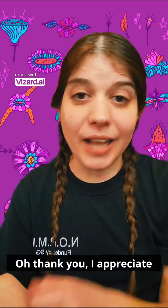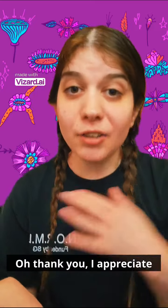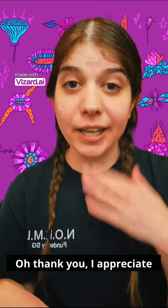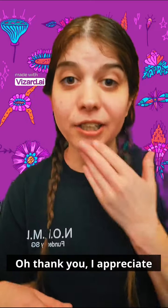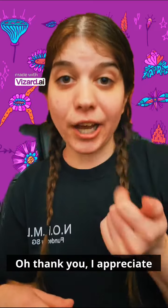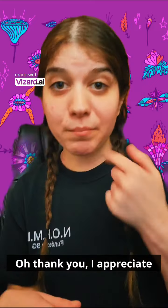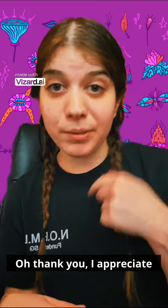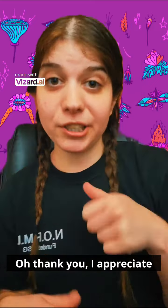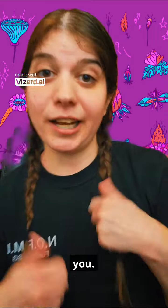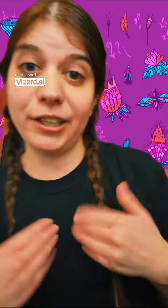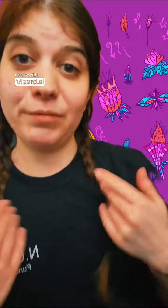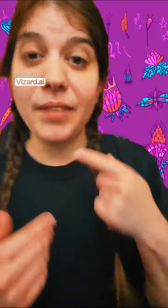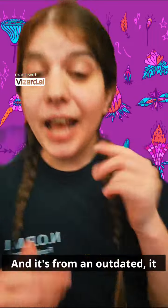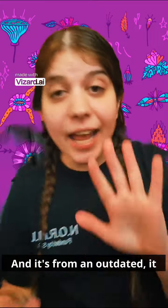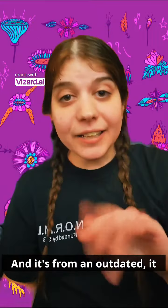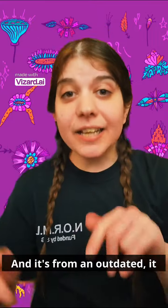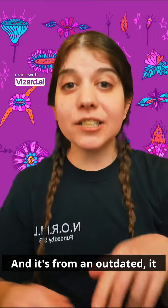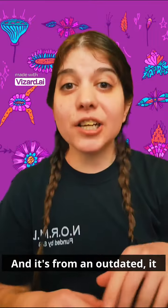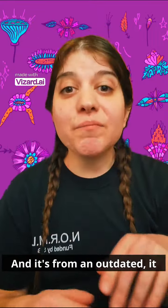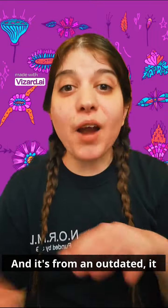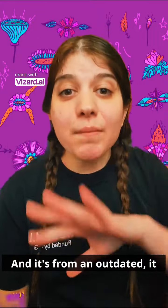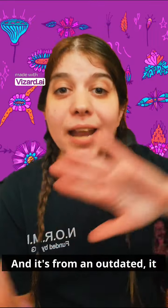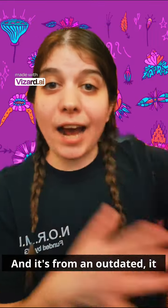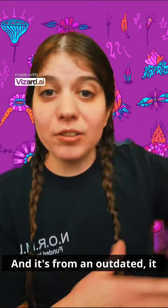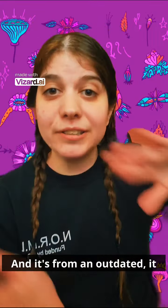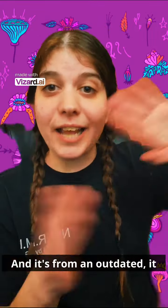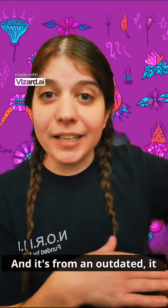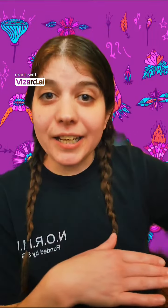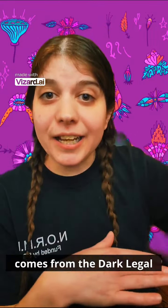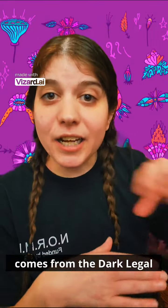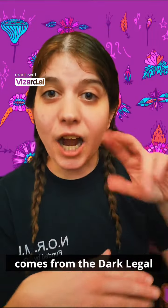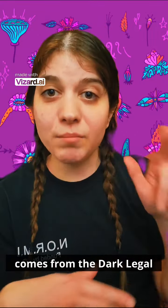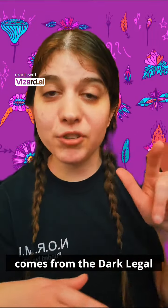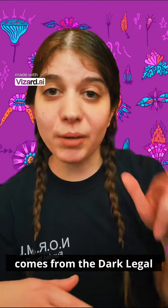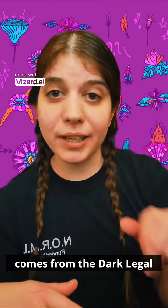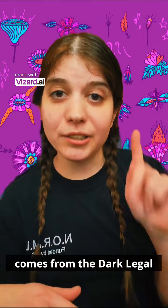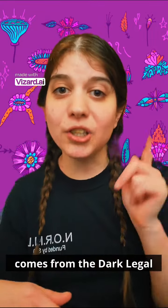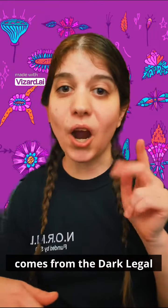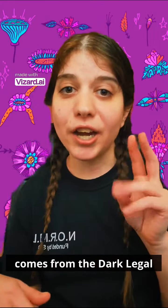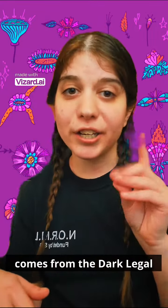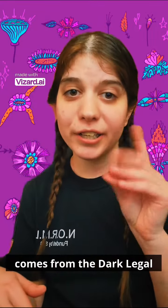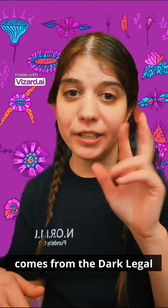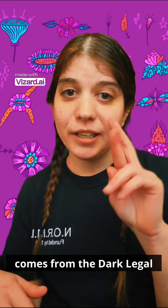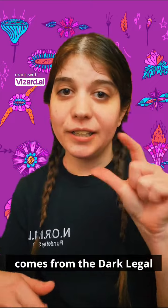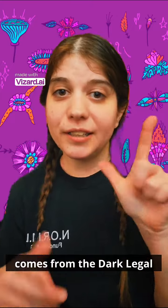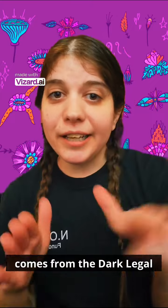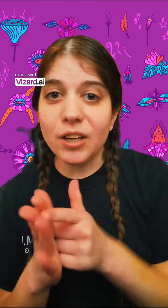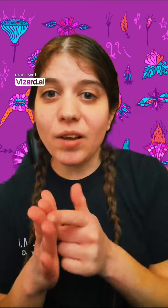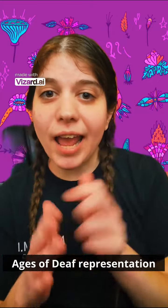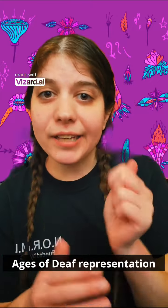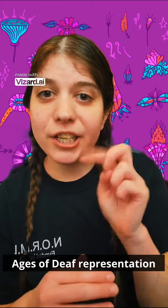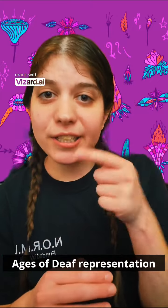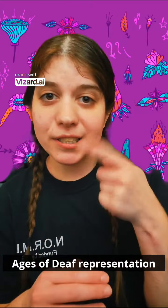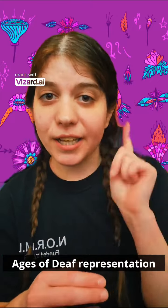thank you, I appreciate you. And it's from an outdated, it comes from the dark legal ages of